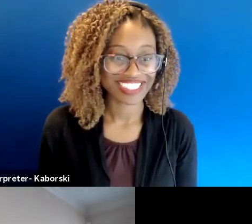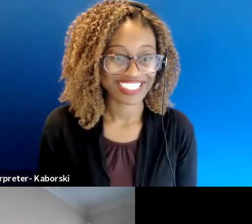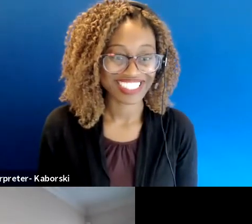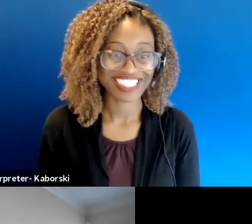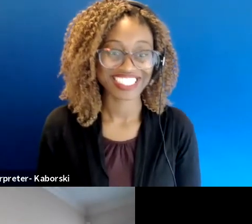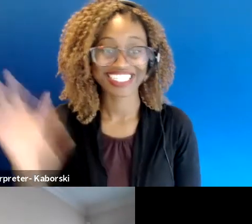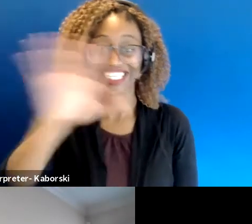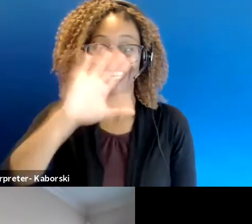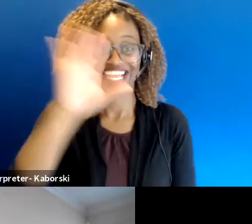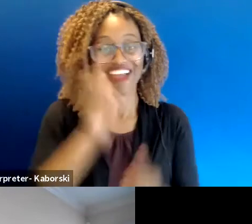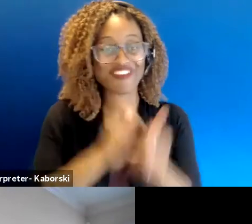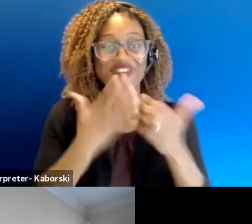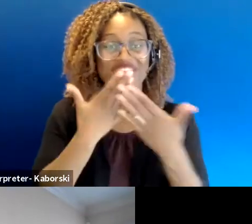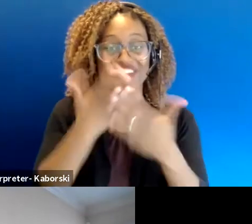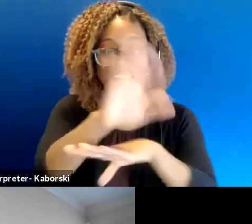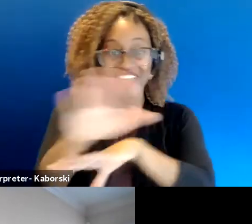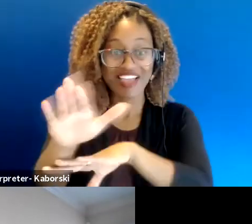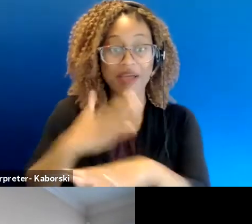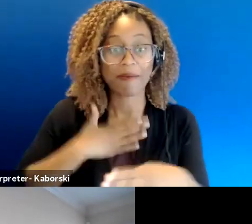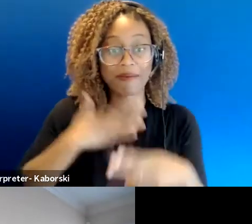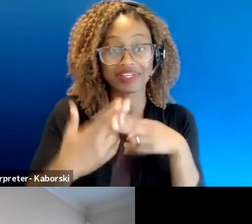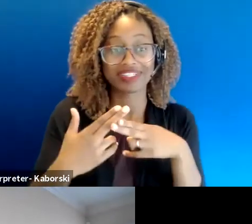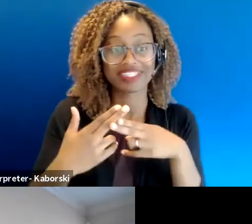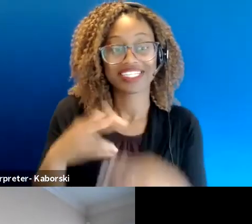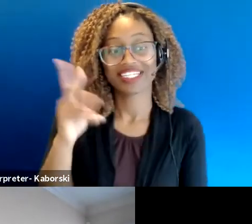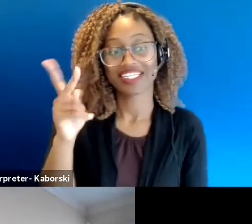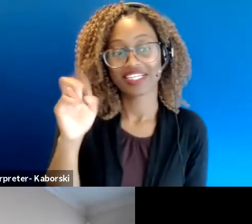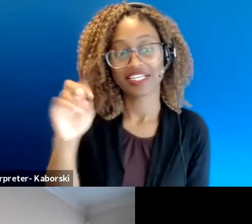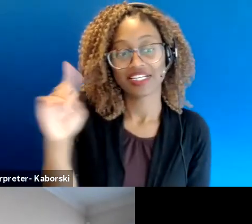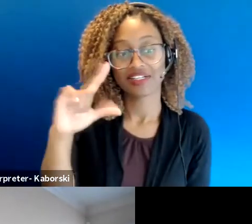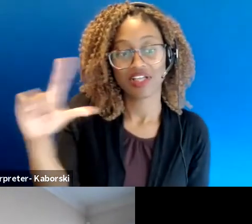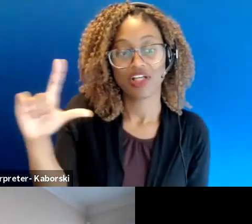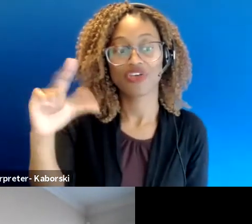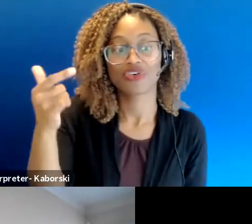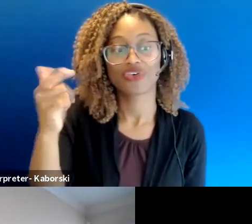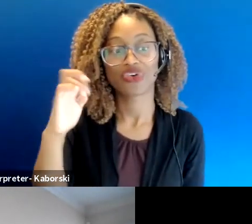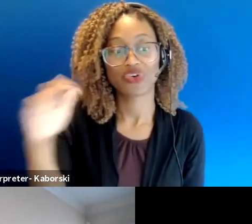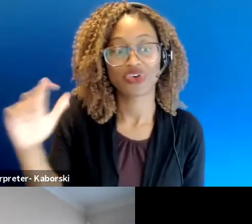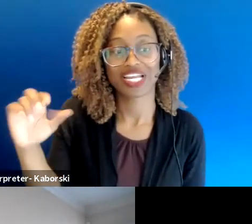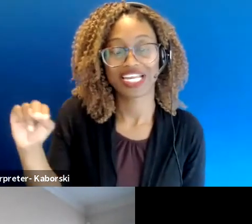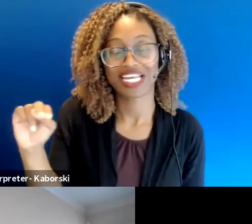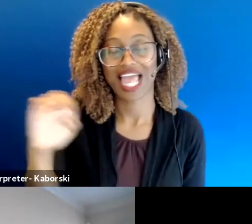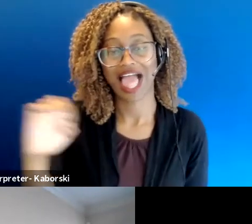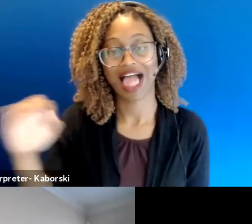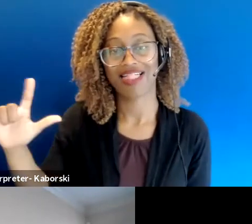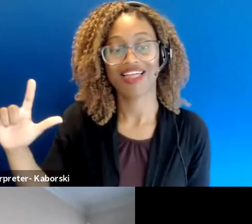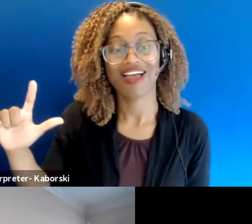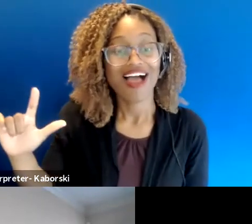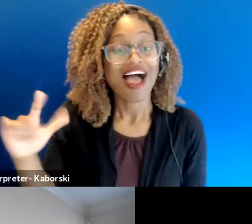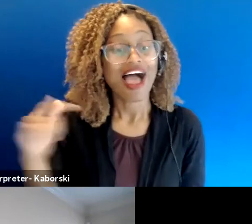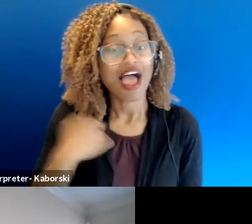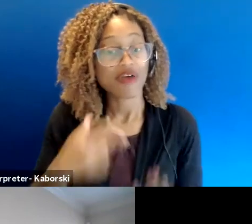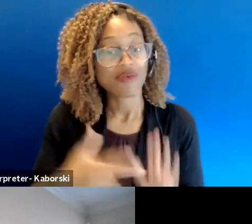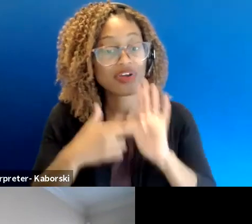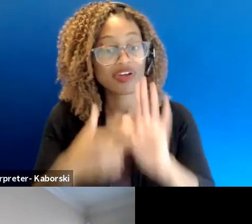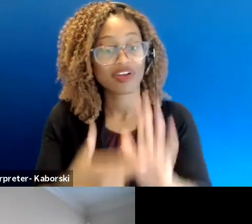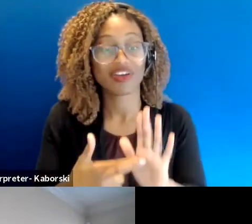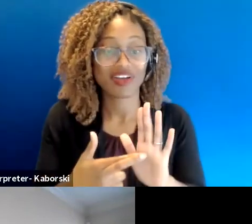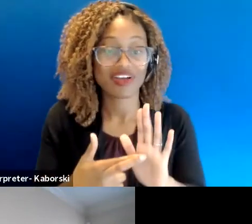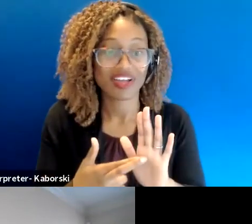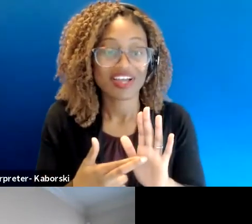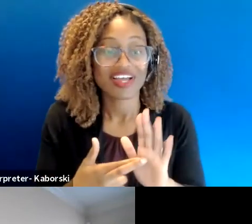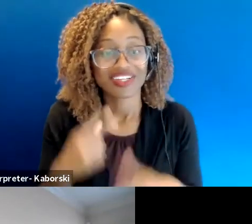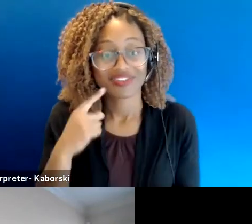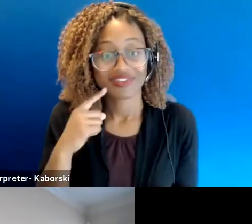Hi, everyone. Good afternoon. My name is Kendall Greenell, and I'm representing Us Protecting Us